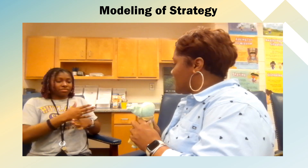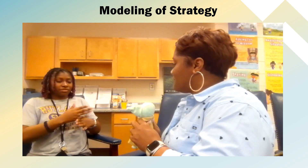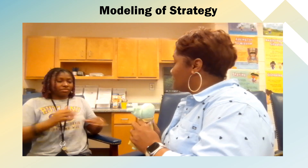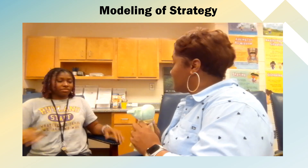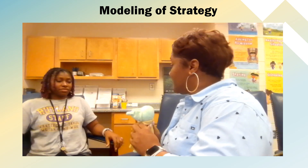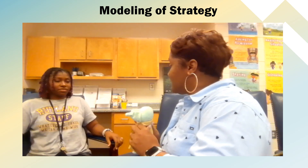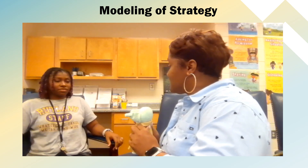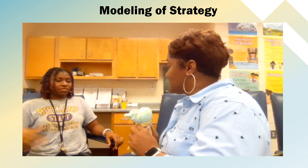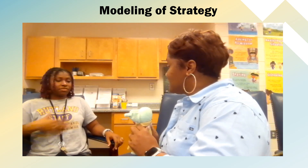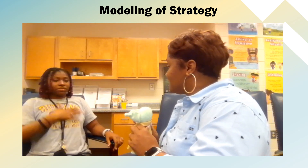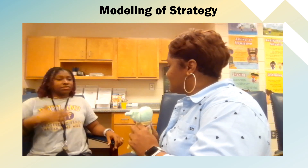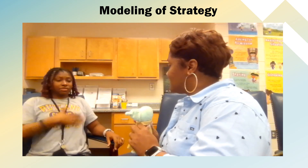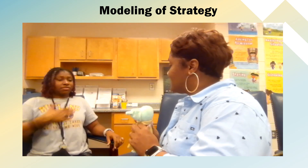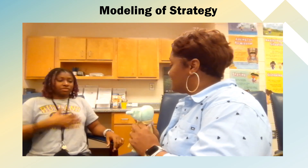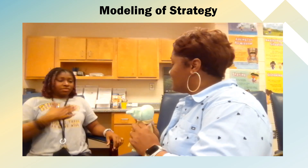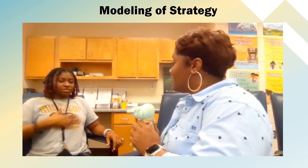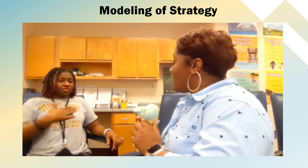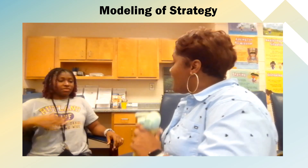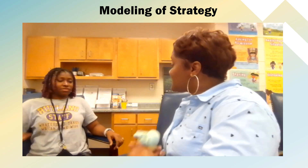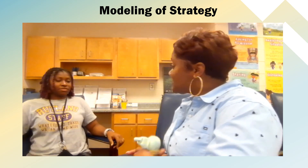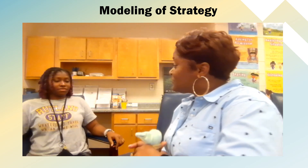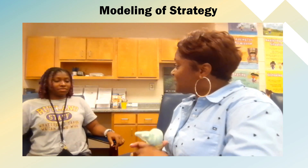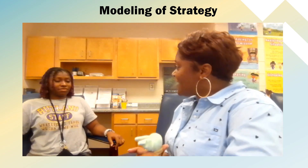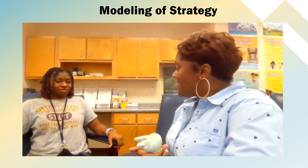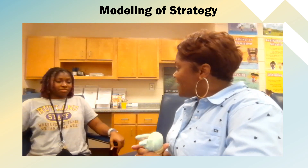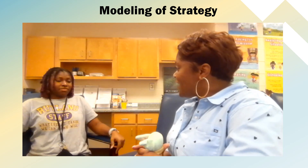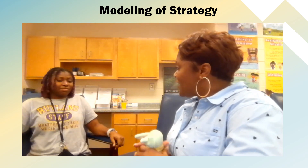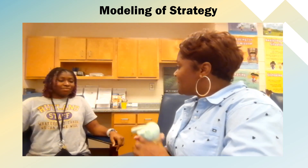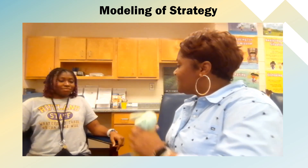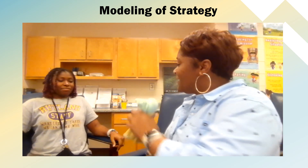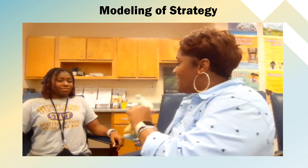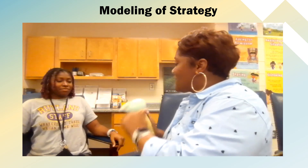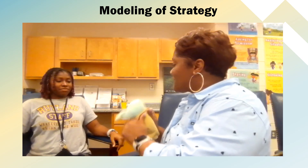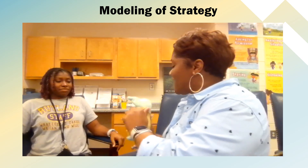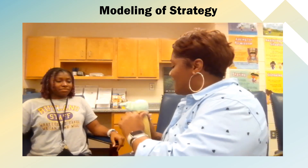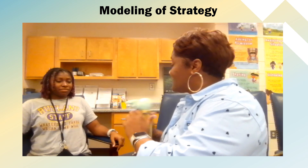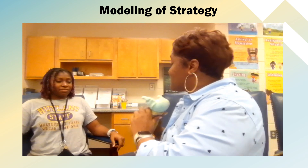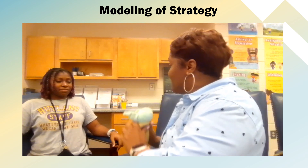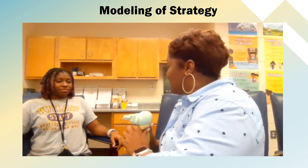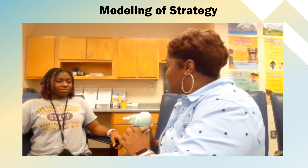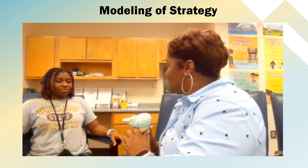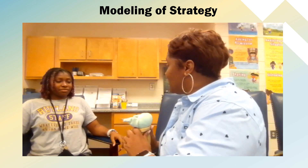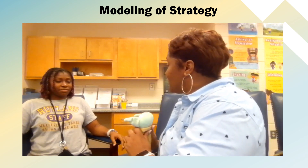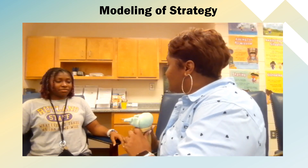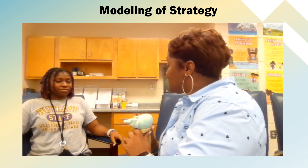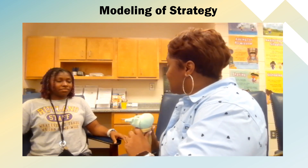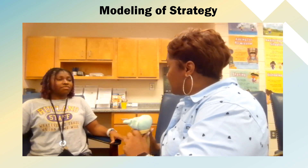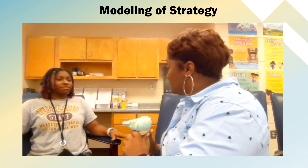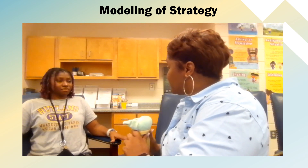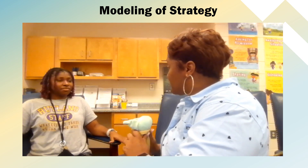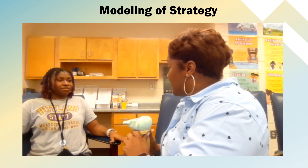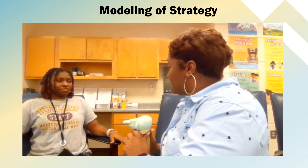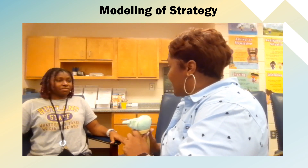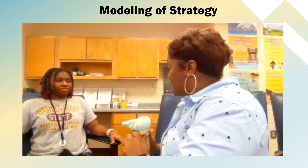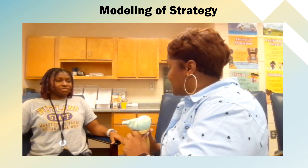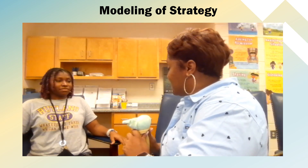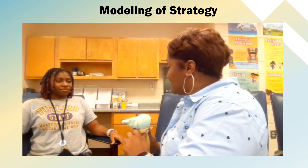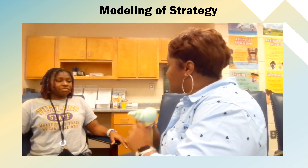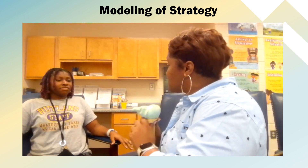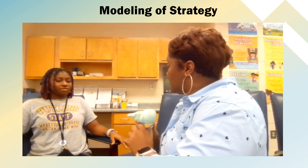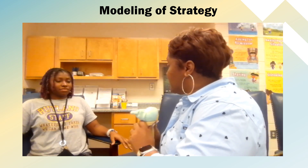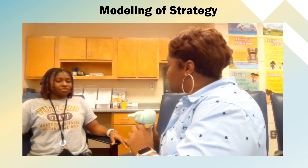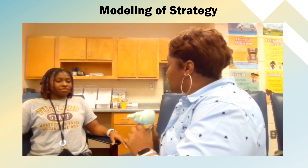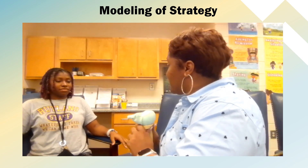Good job, please. Awesome job. All right, so you did a wonderful job